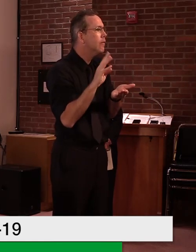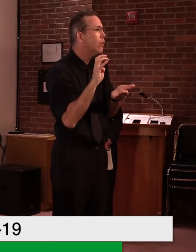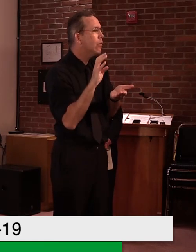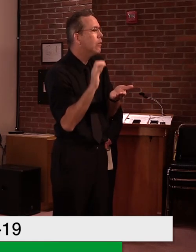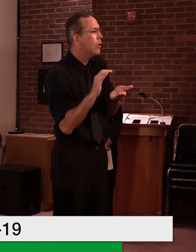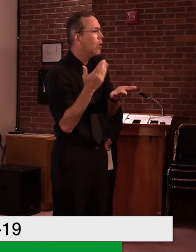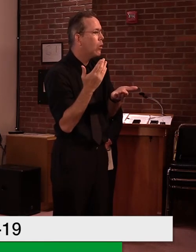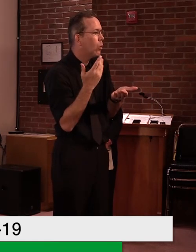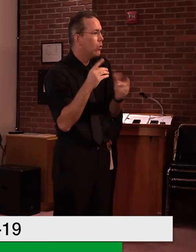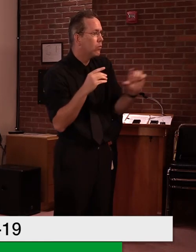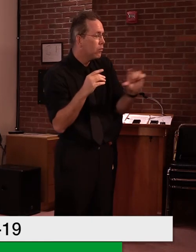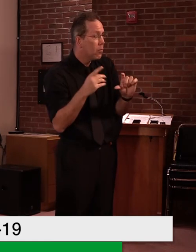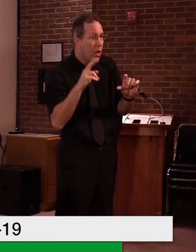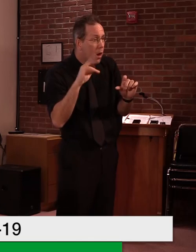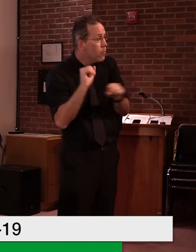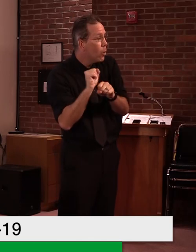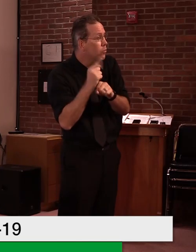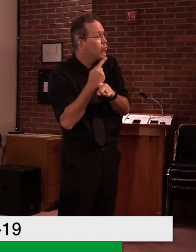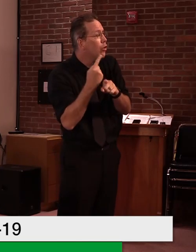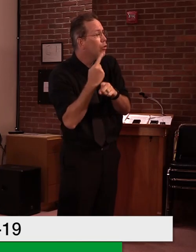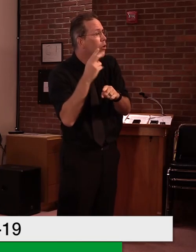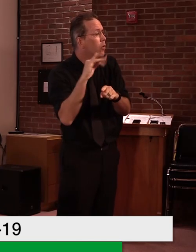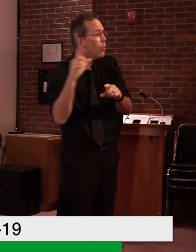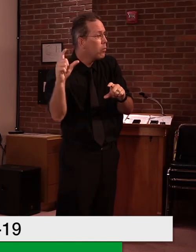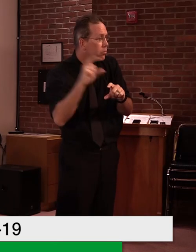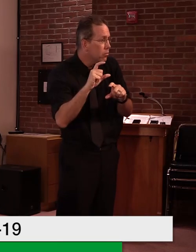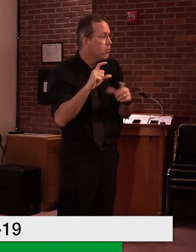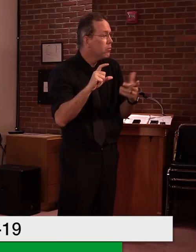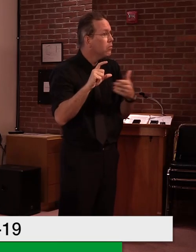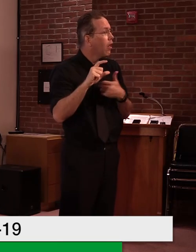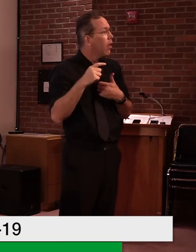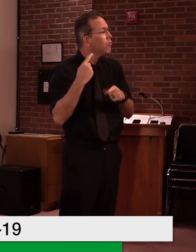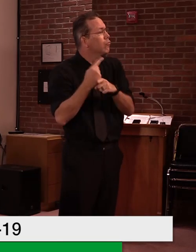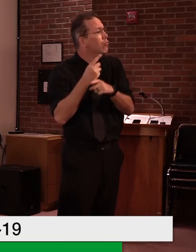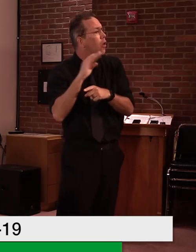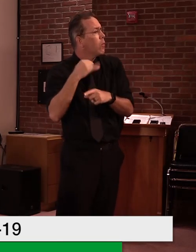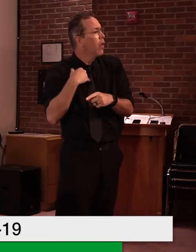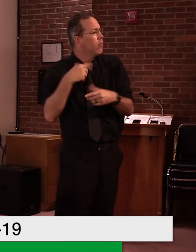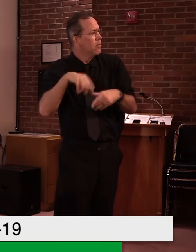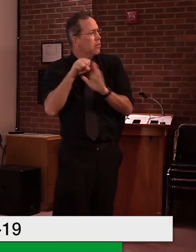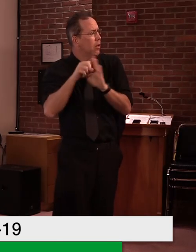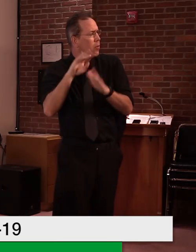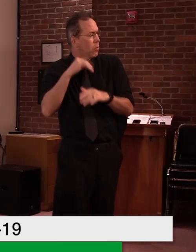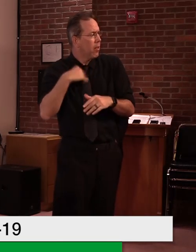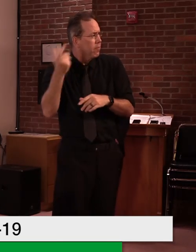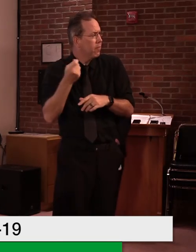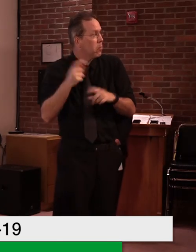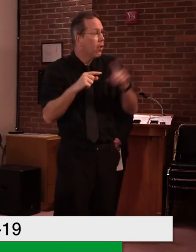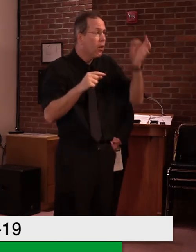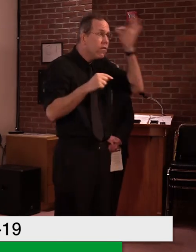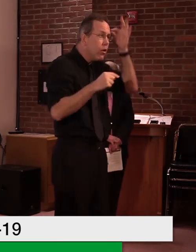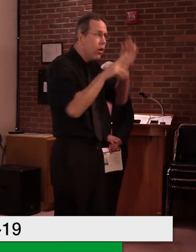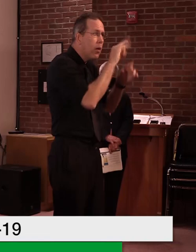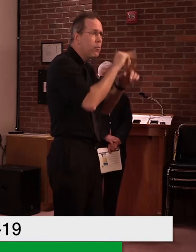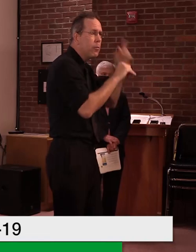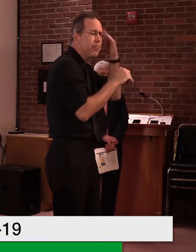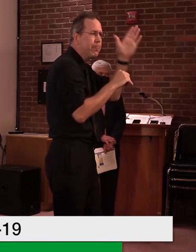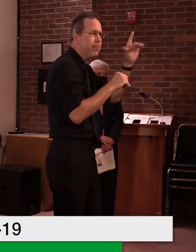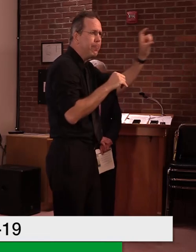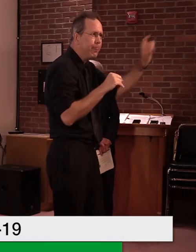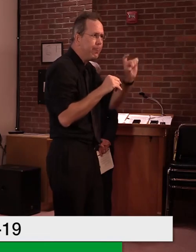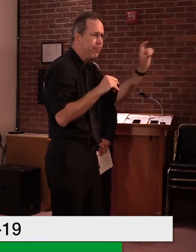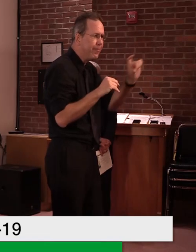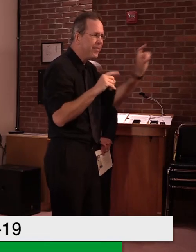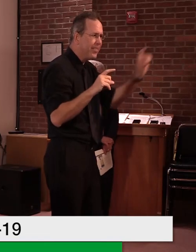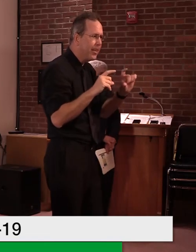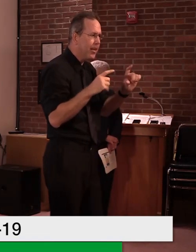still available to anyone, the traditional unemployment, and the PUA is still available for those who need it. But